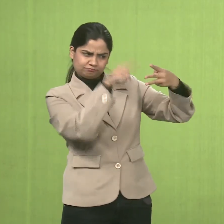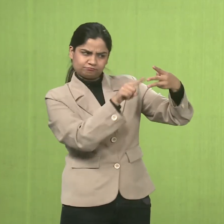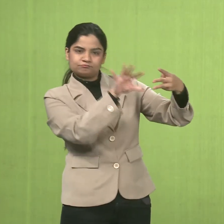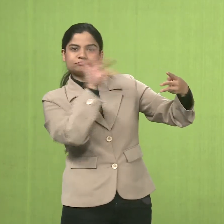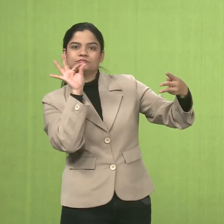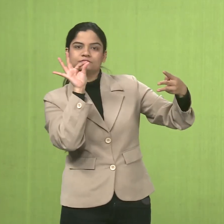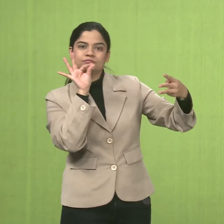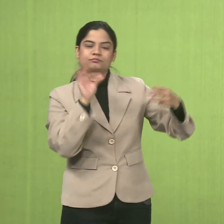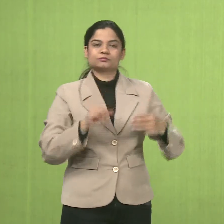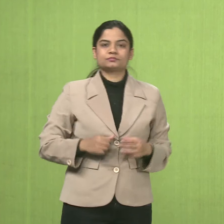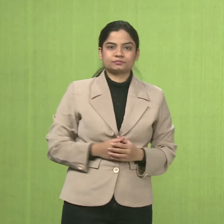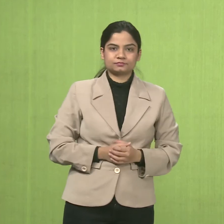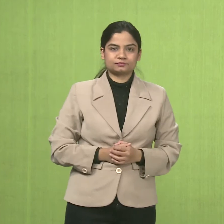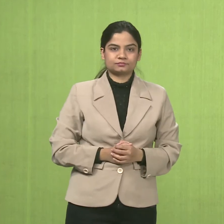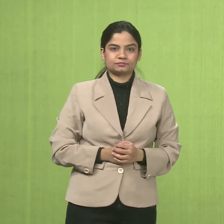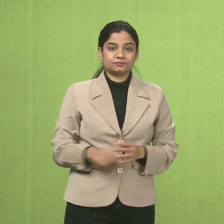Who are the chosen leaders?